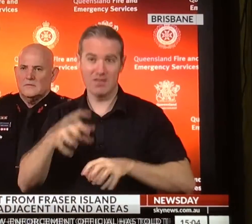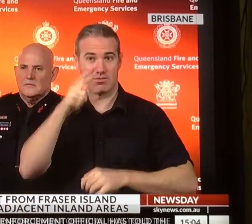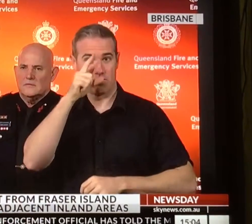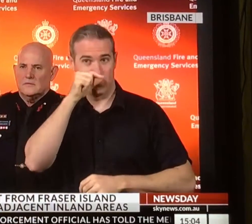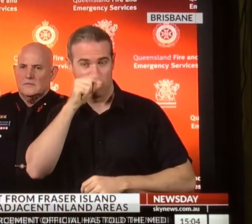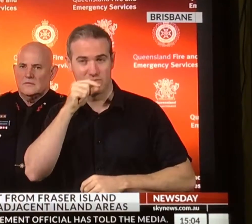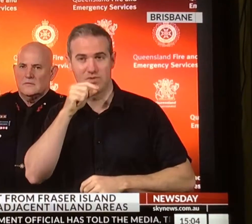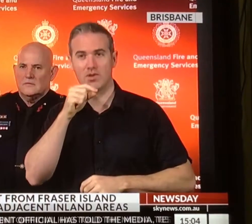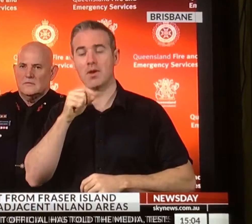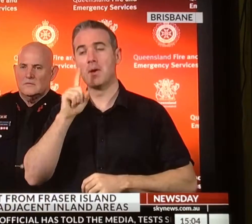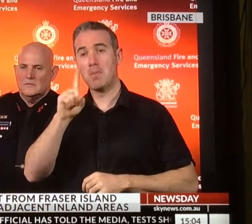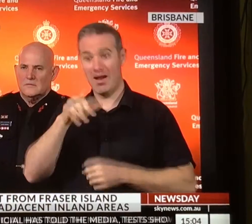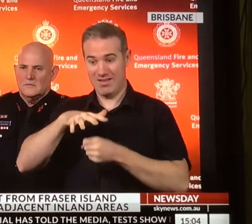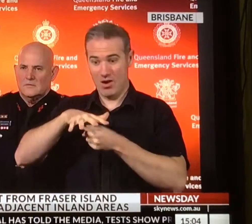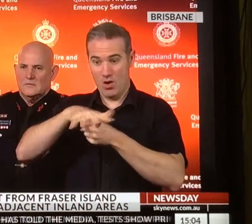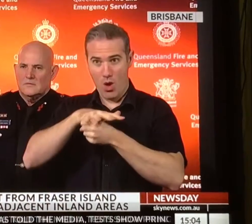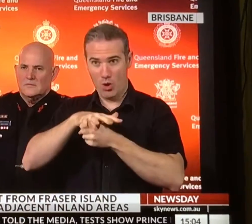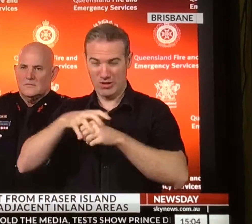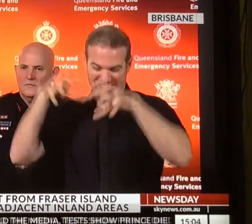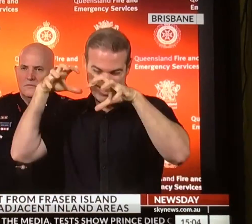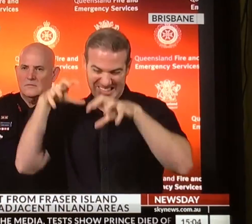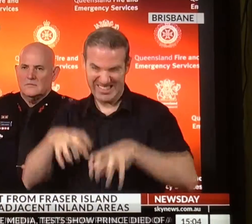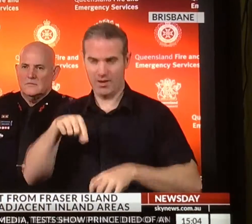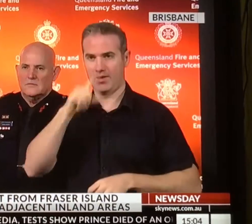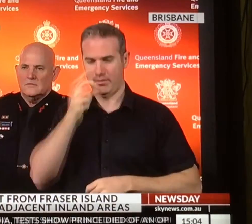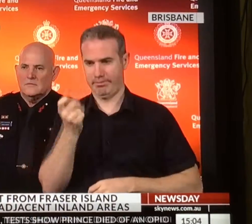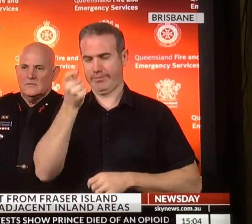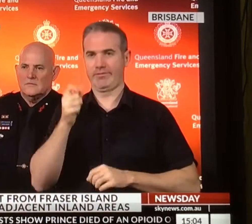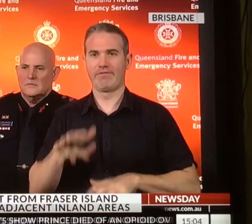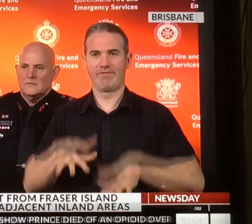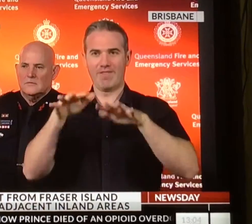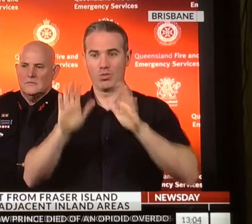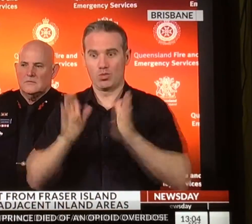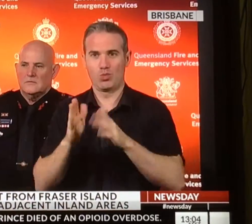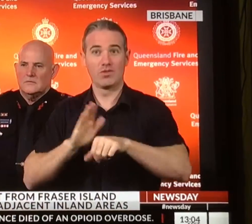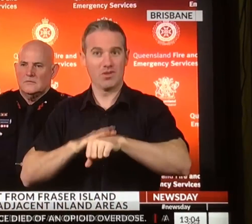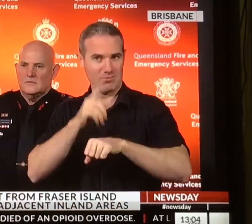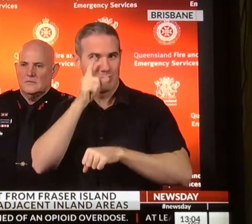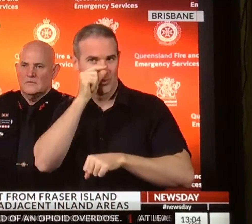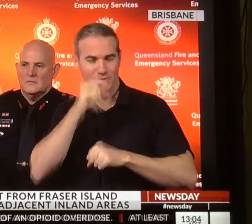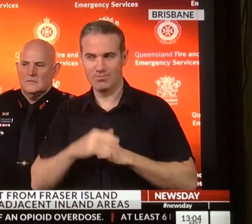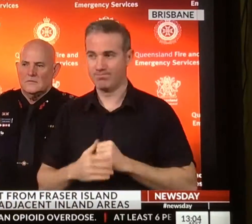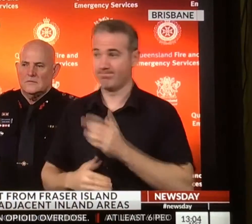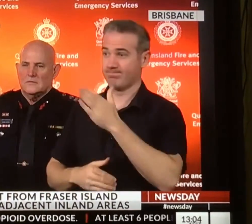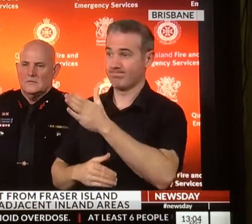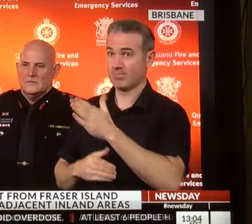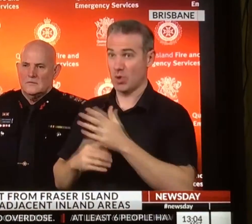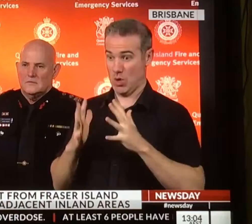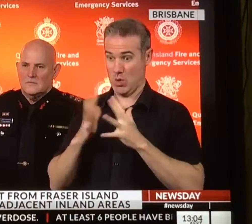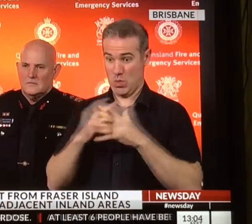a local scale that can lead to any flash flooding issues. Beyond this